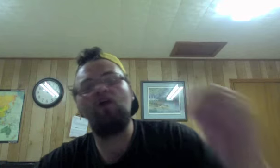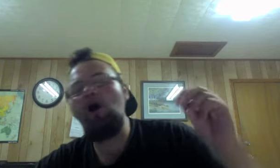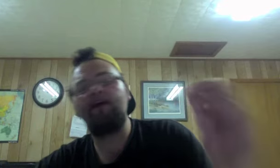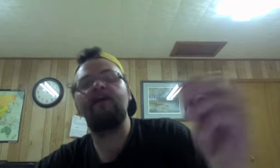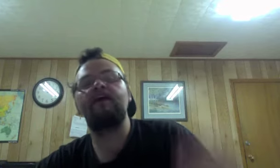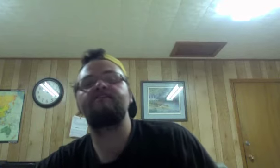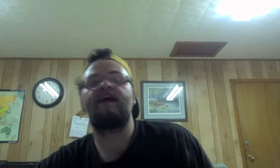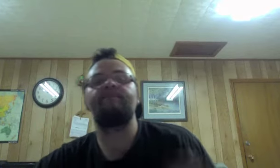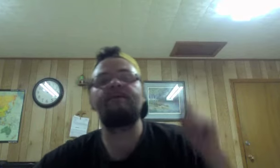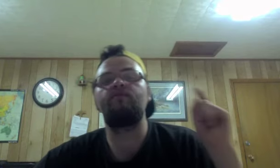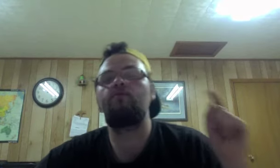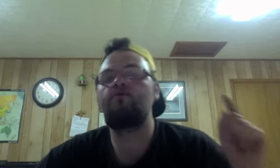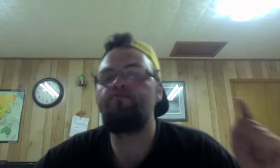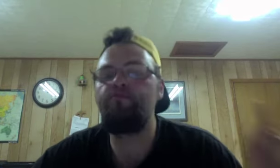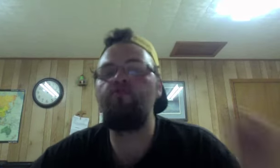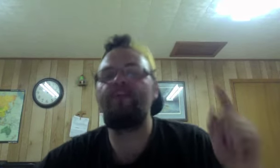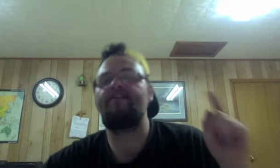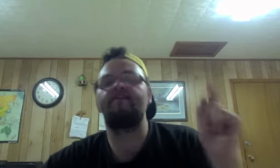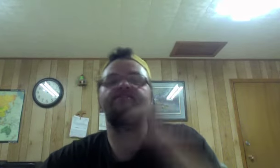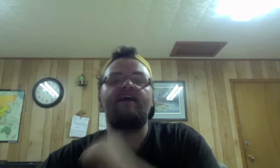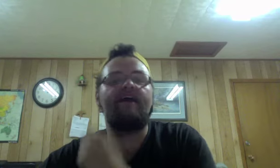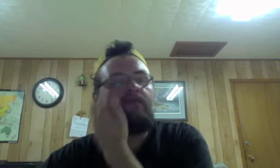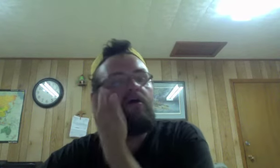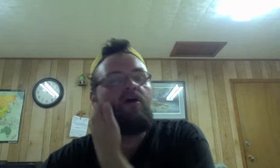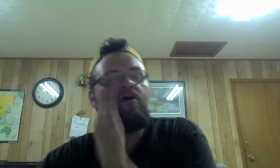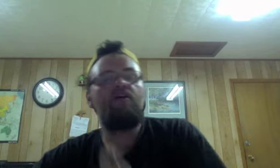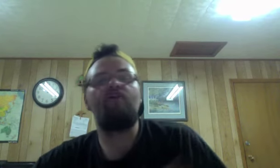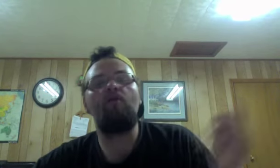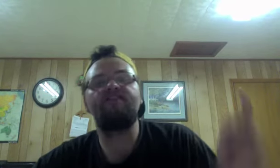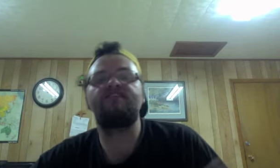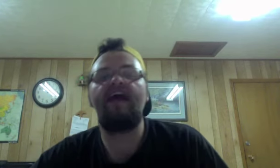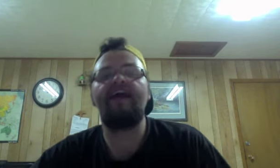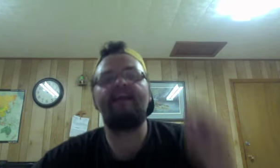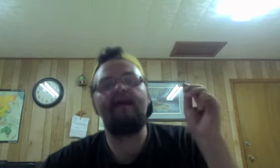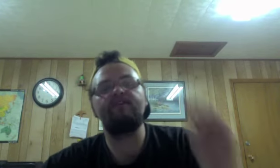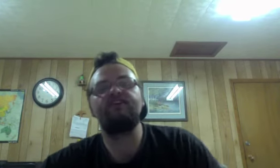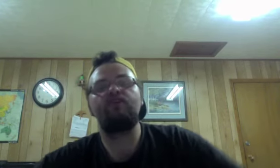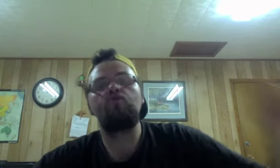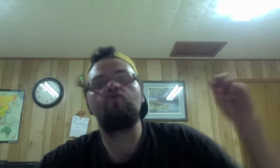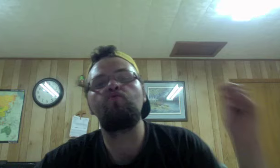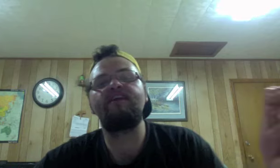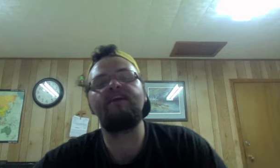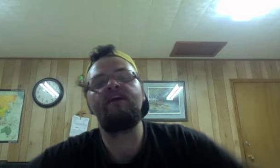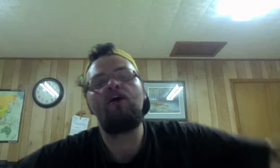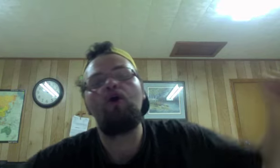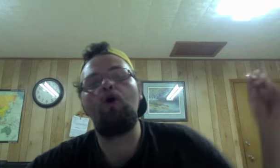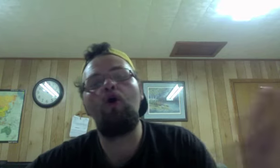Argonauts and people proven at the end of this game they'll be saying in Edmonton Ricky who